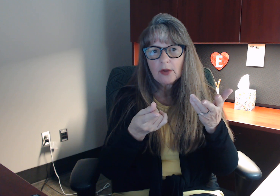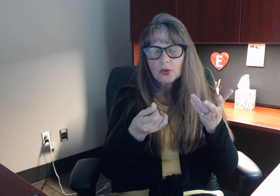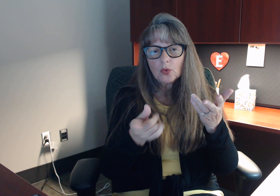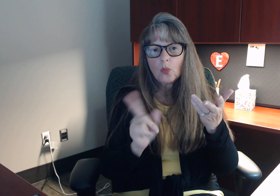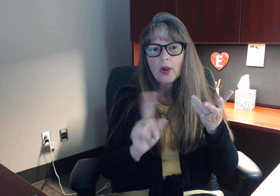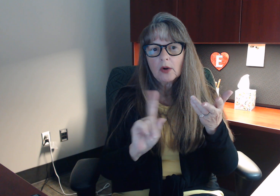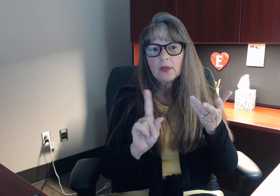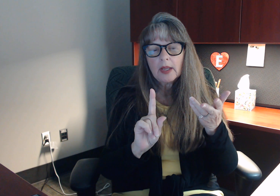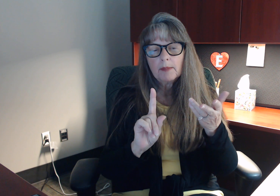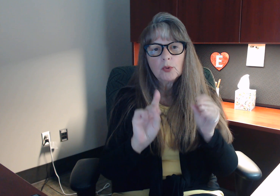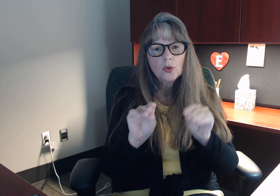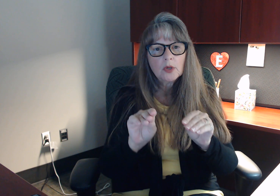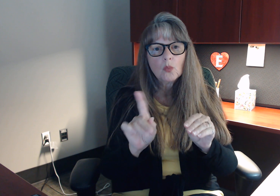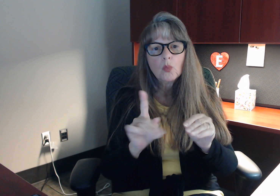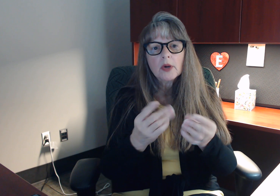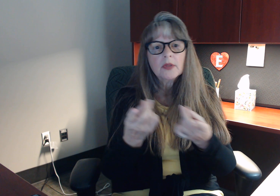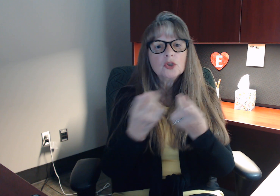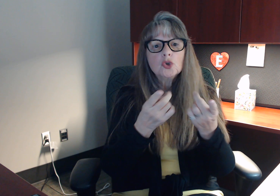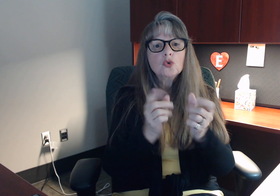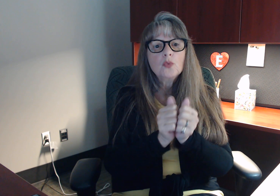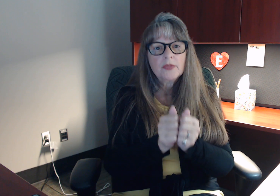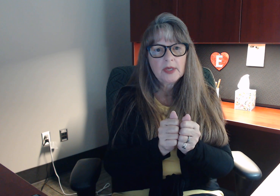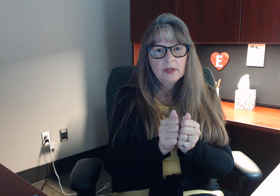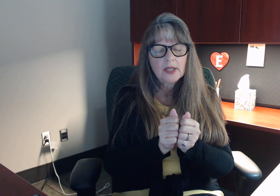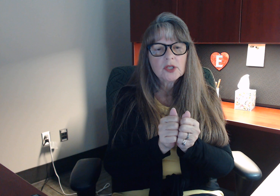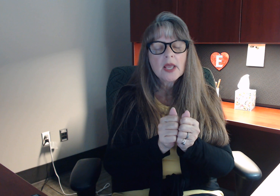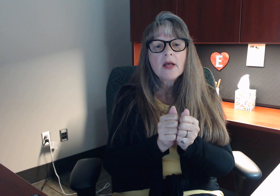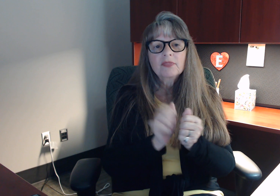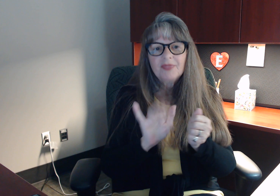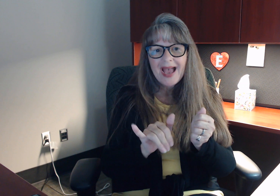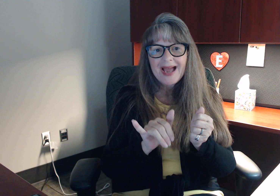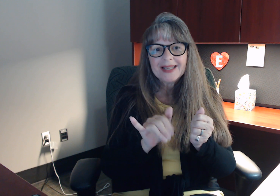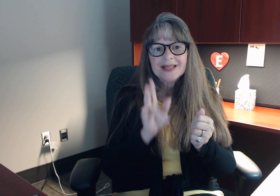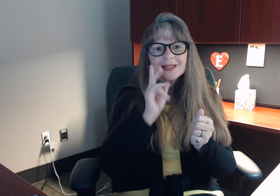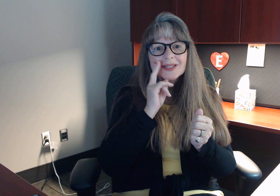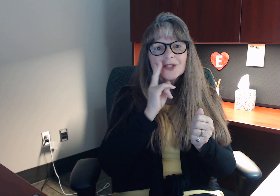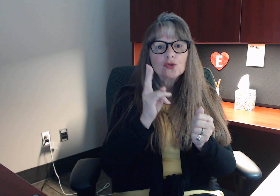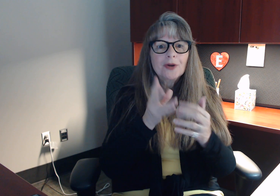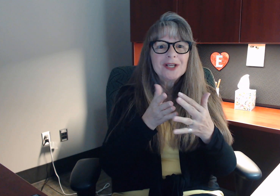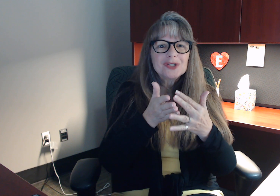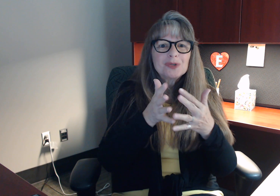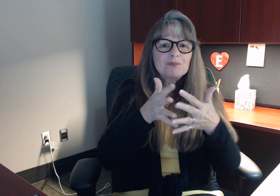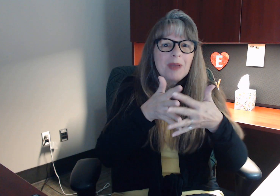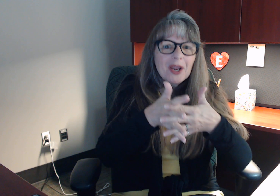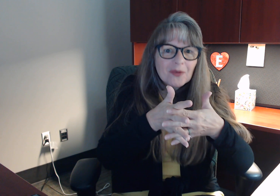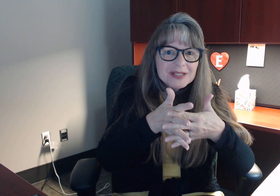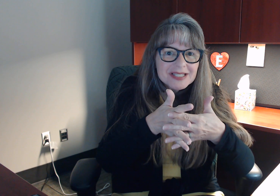you, where do they put it, what do they do with it. That is the transparency